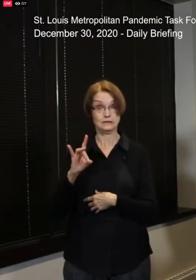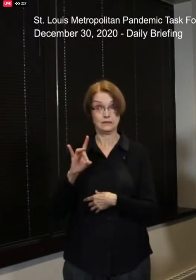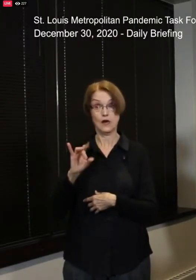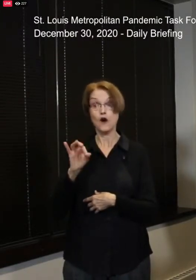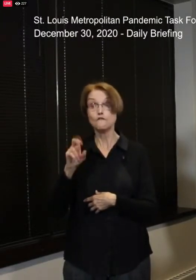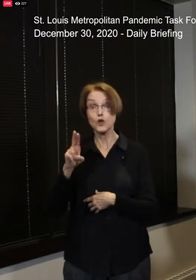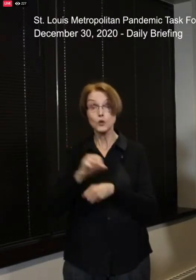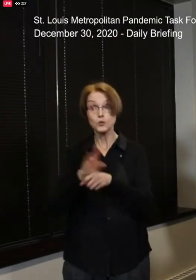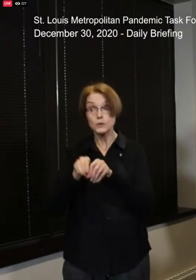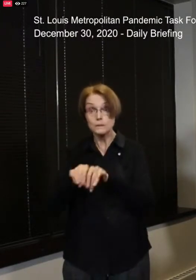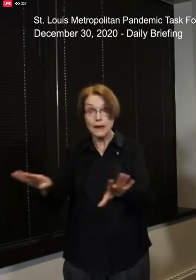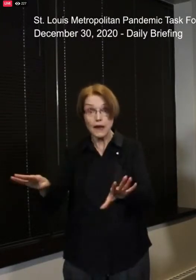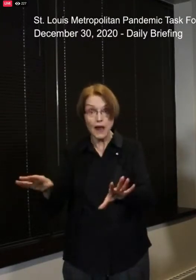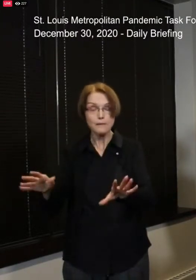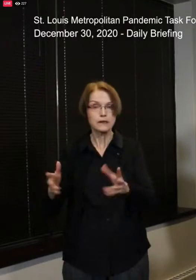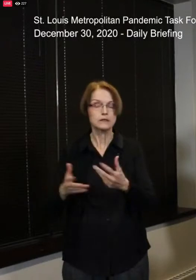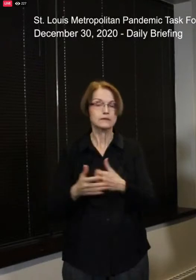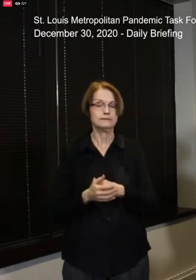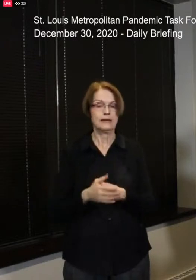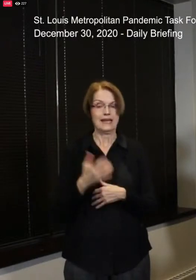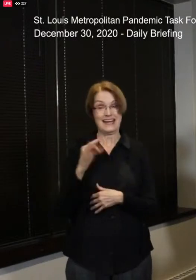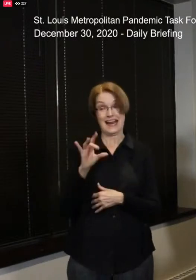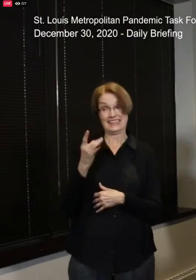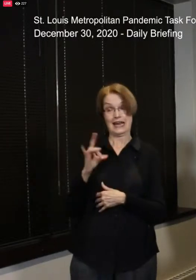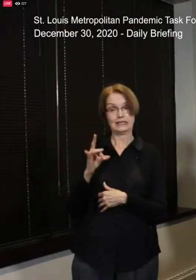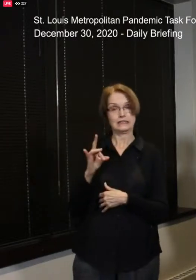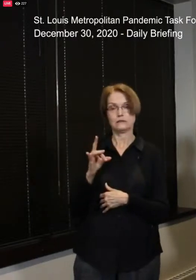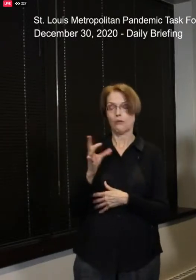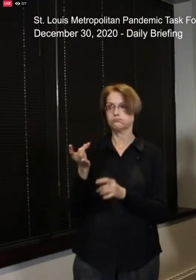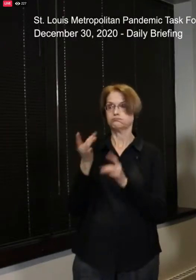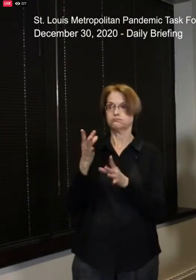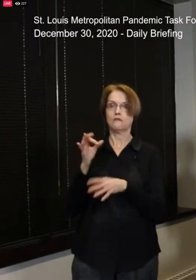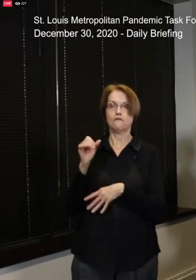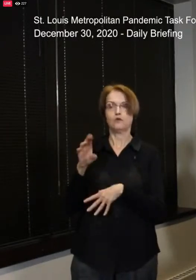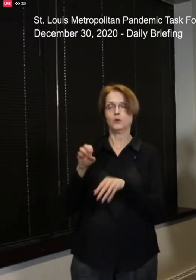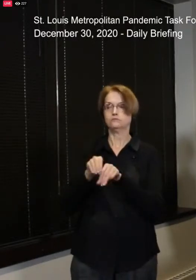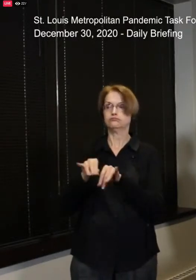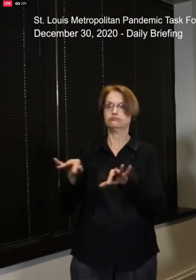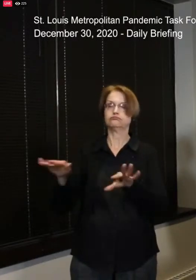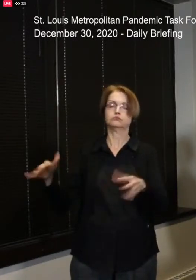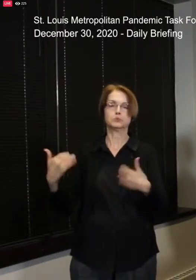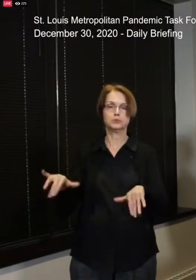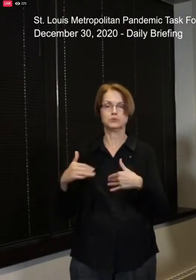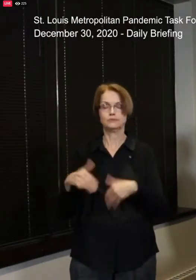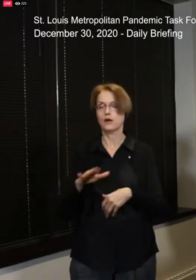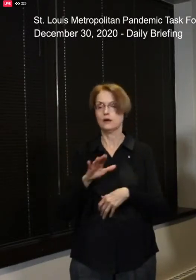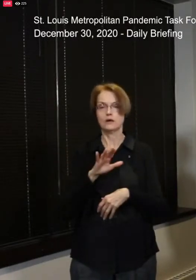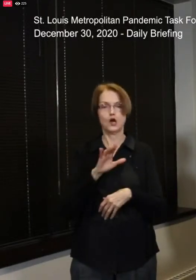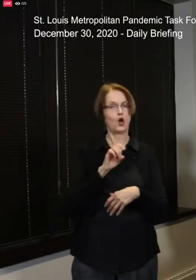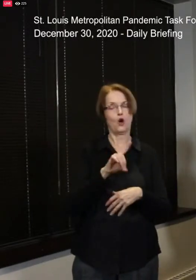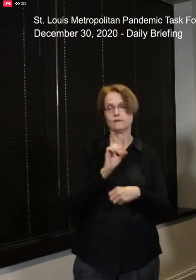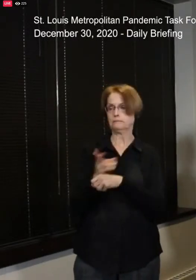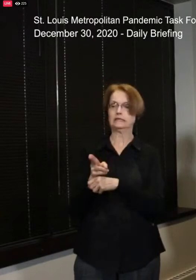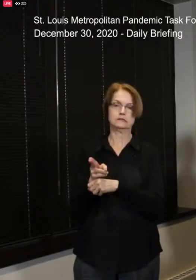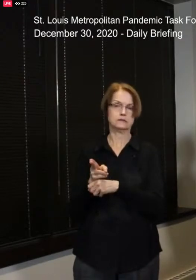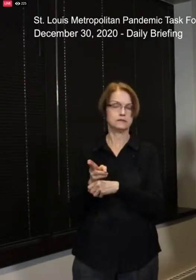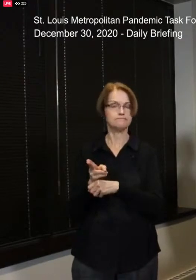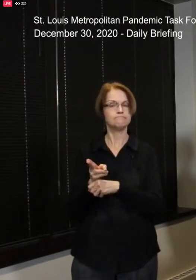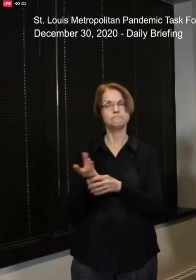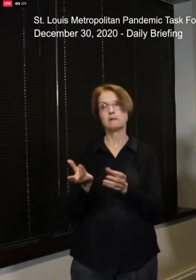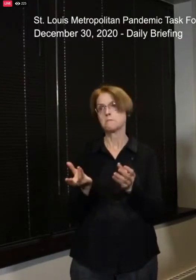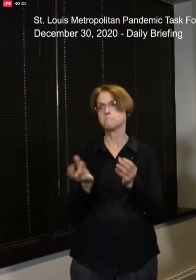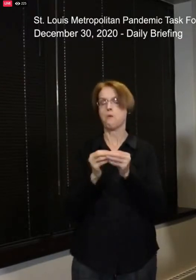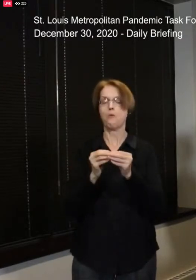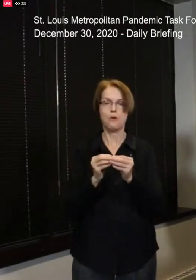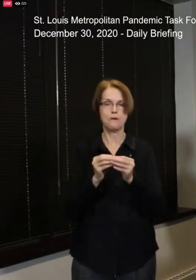see there in 2018 where we had a particularly bad flu season, and COVID has blown way past that as far as hospitalizations are